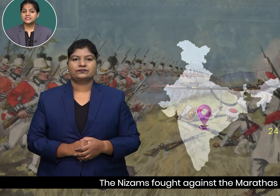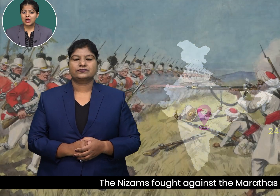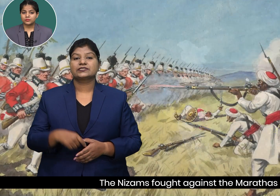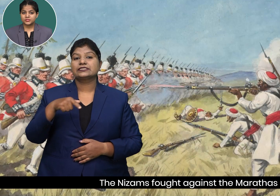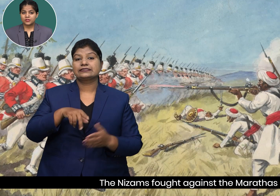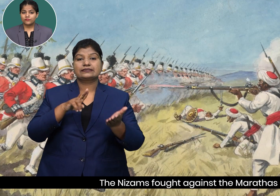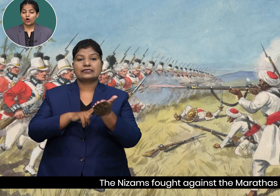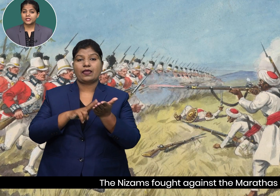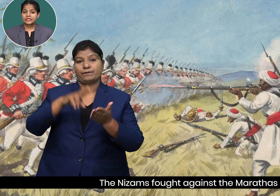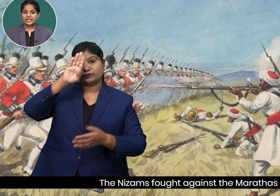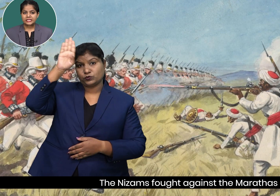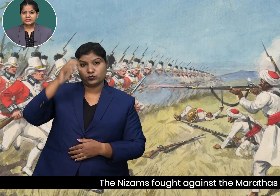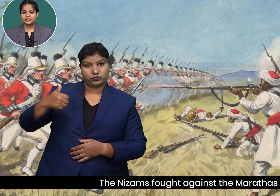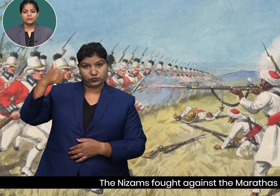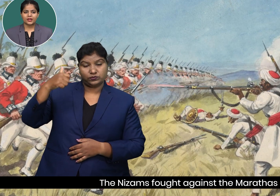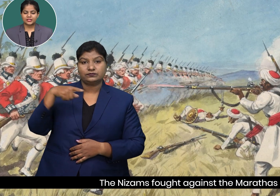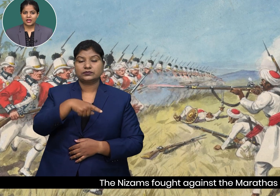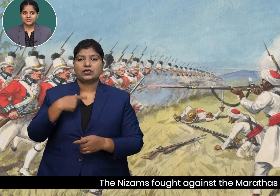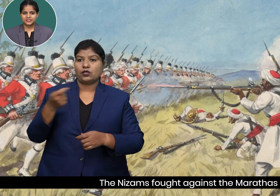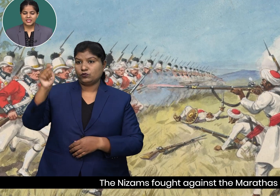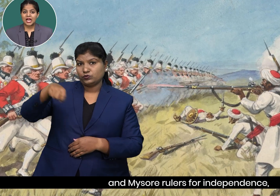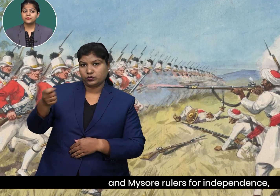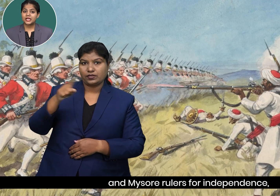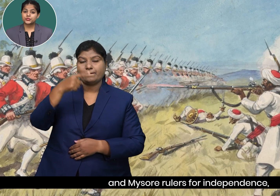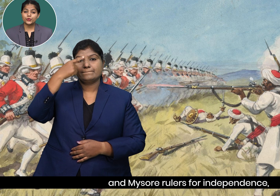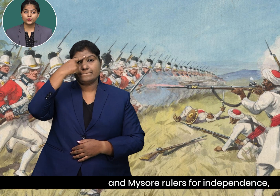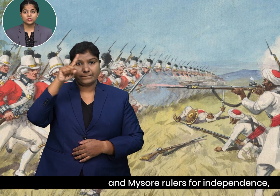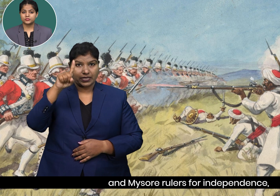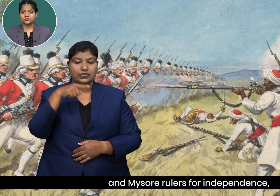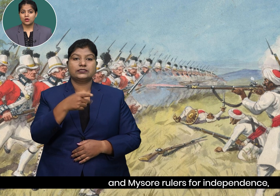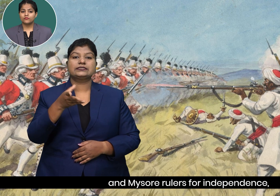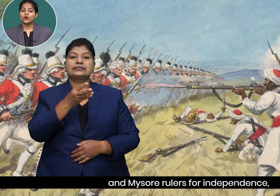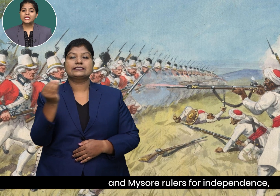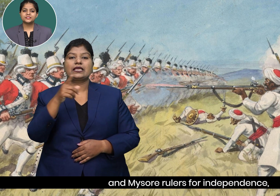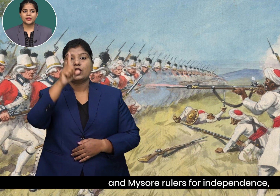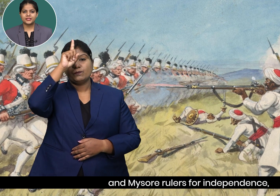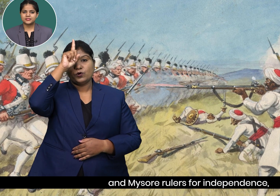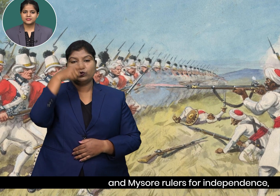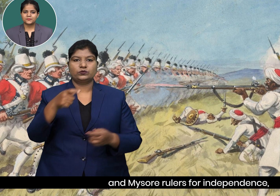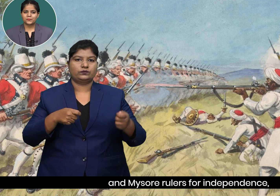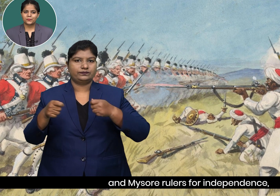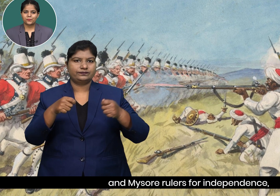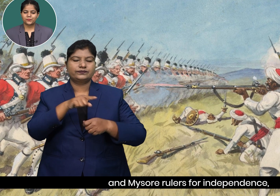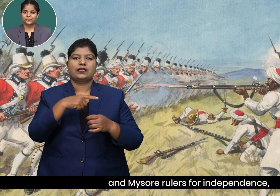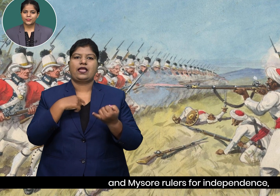The Nizams fought against the Marathas and Mysore rulers for